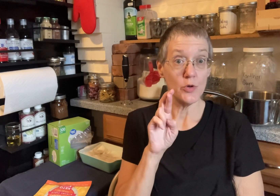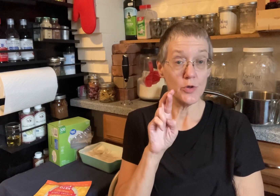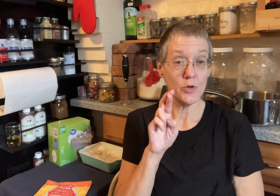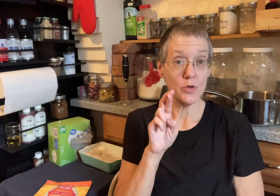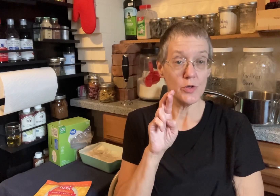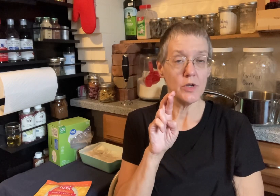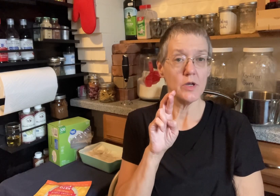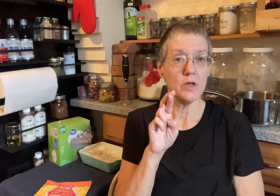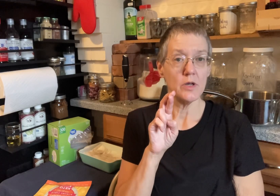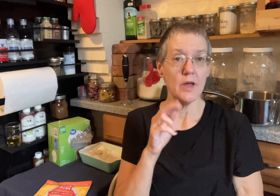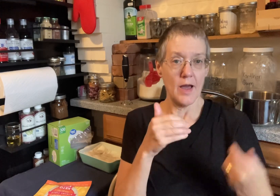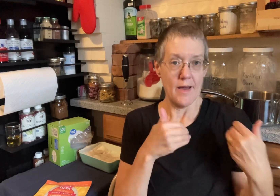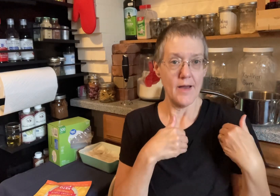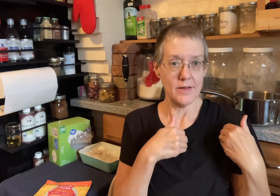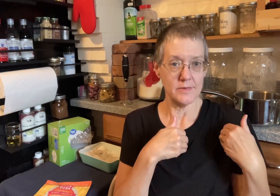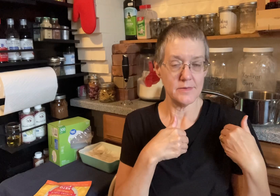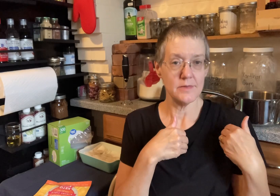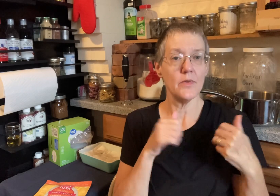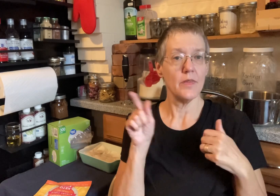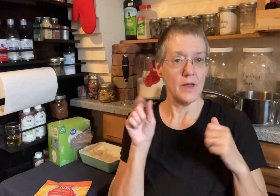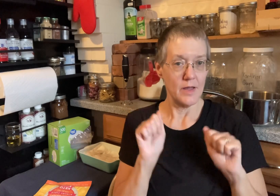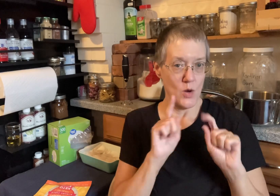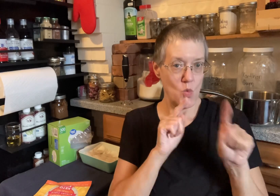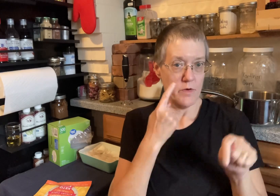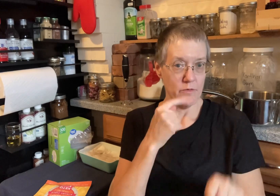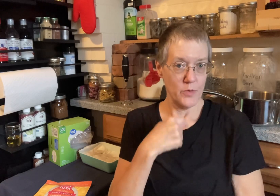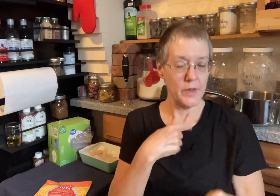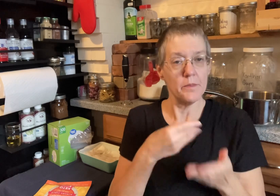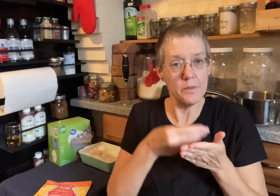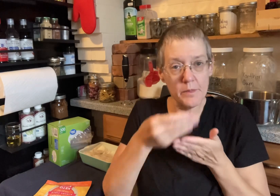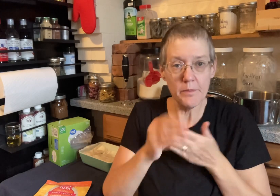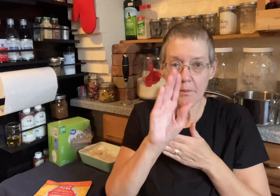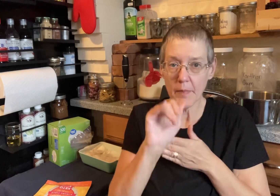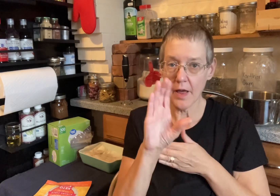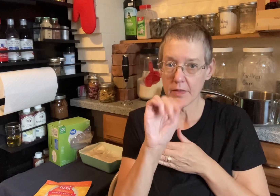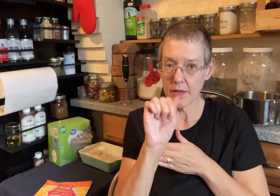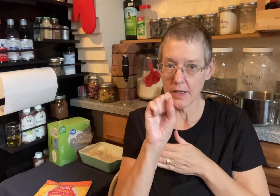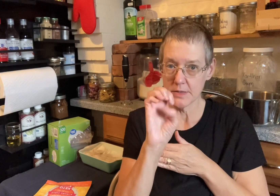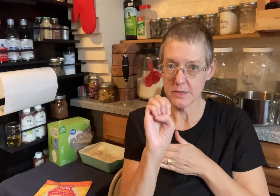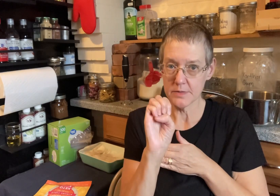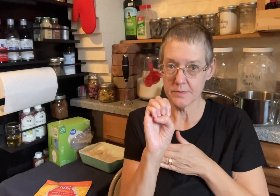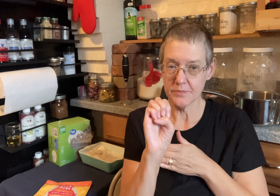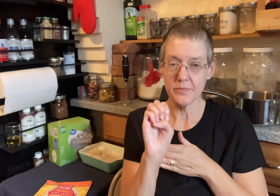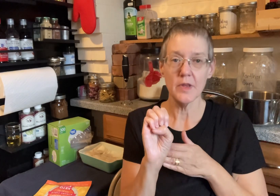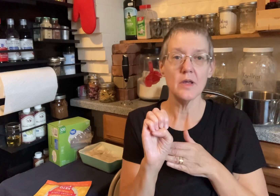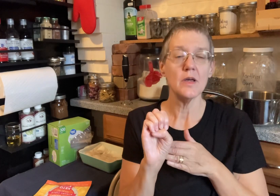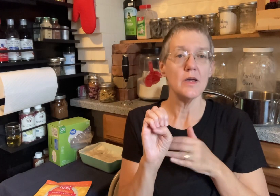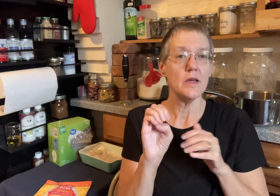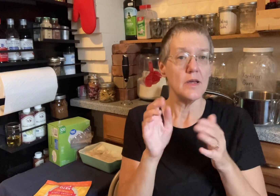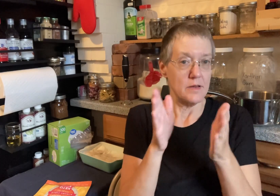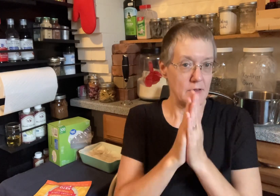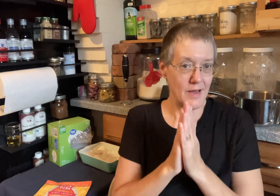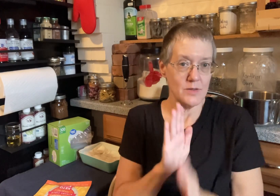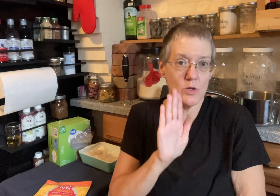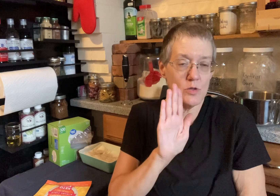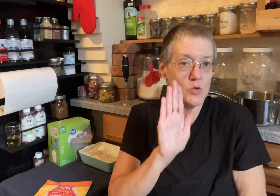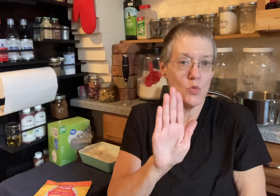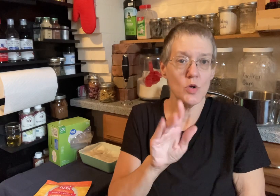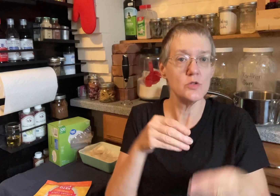Their distributor has them, so they're able to order them for me. I buy them by the case.